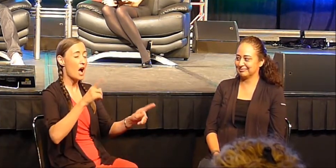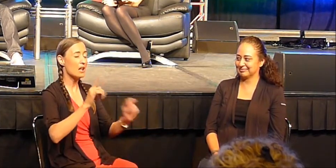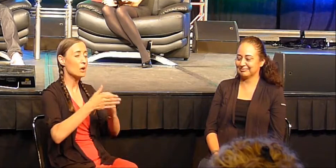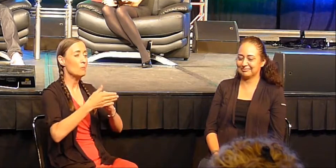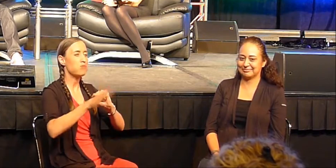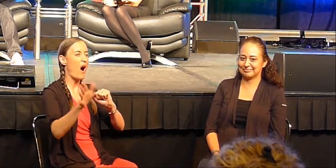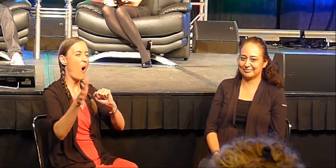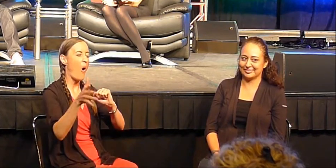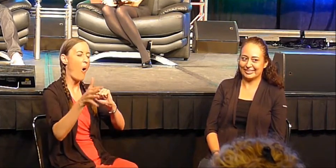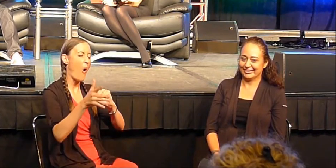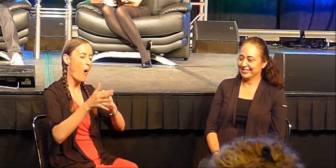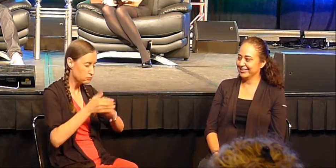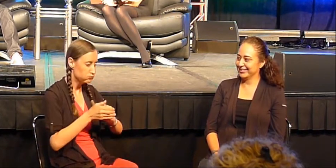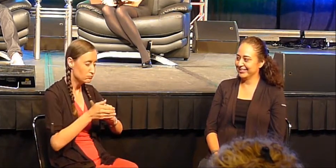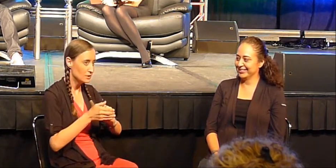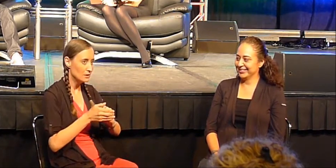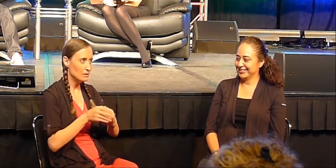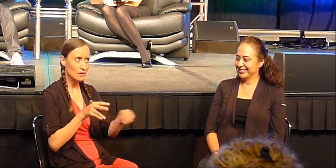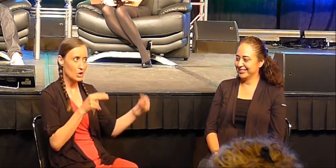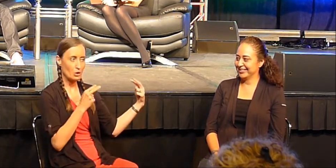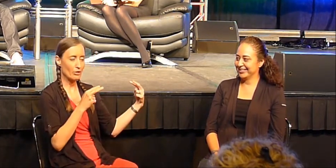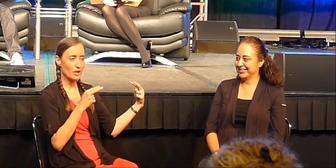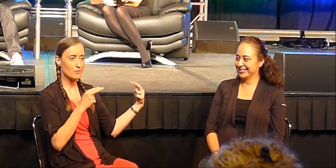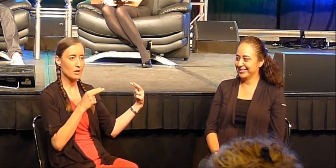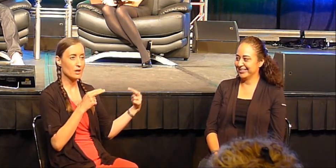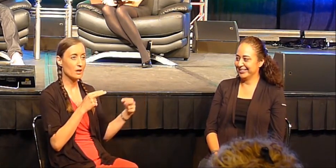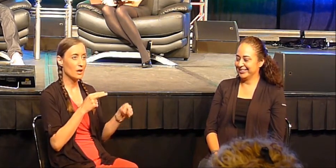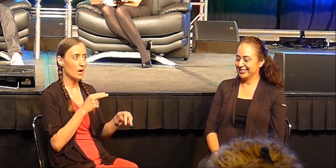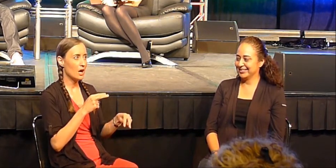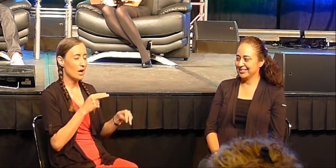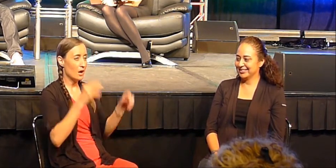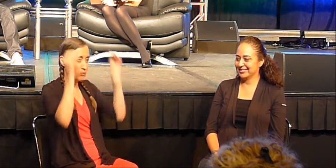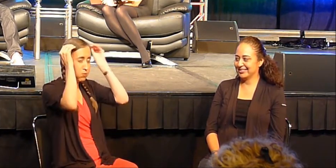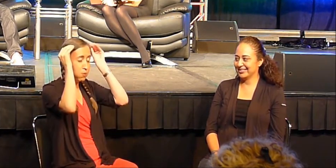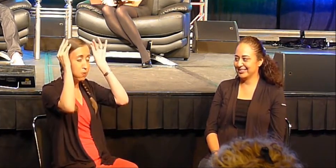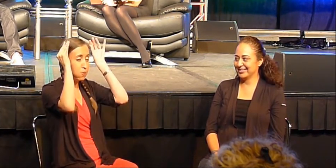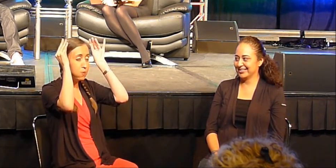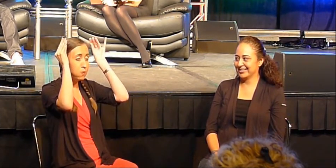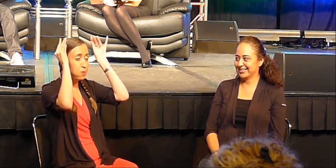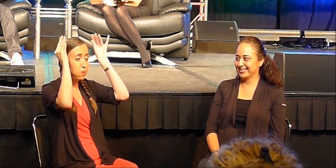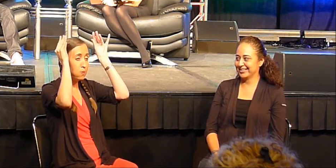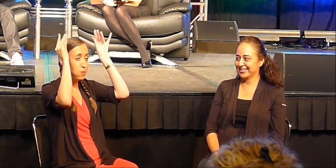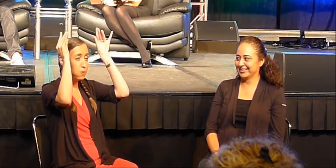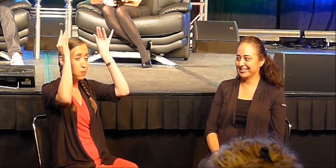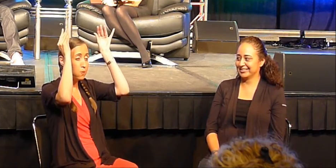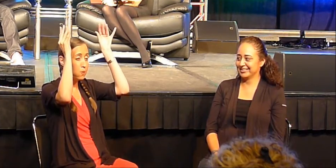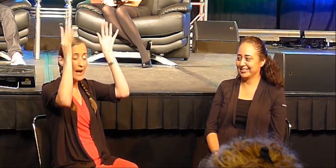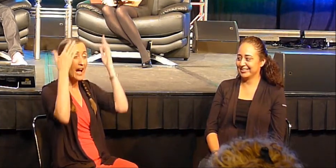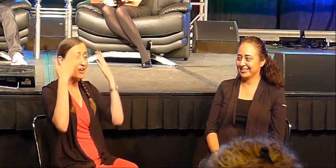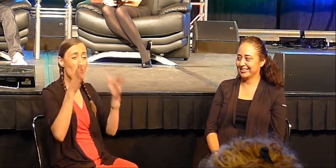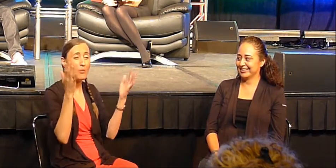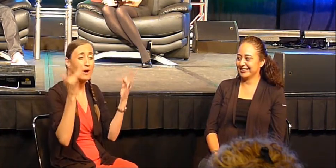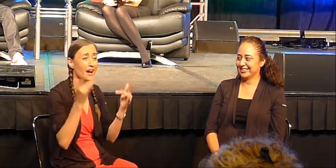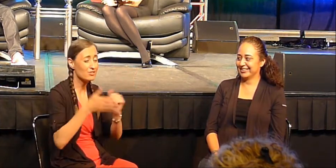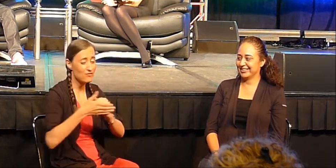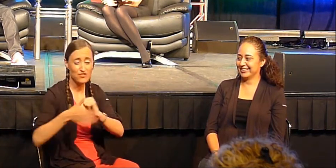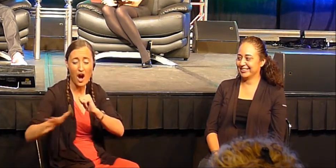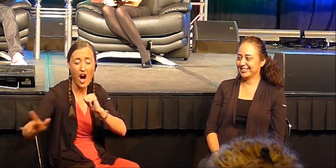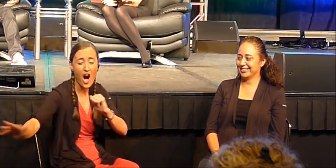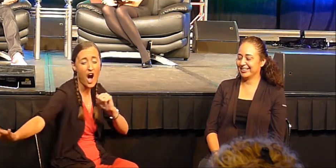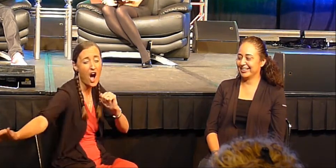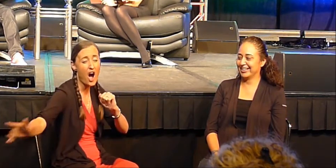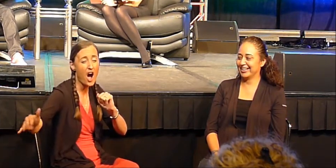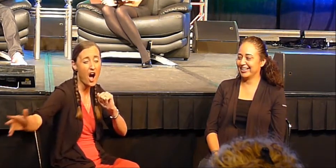done, I couldn't look at it because there was steam coming out of the top of his head. I don't know why, between the fart that seemed to